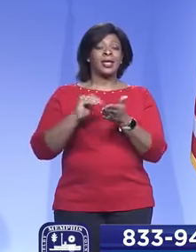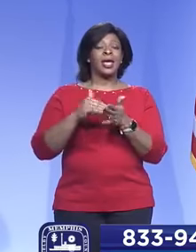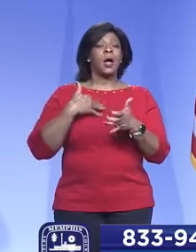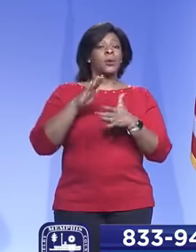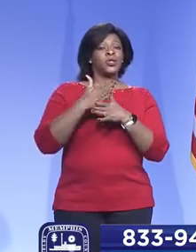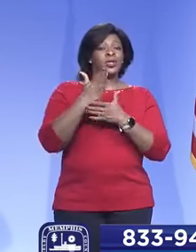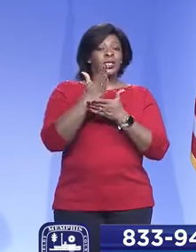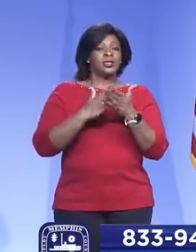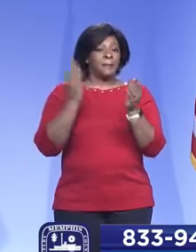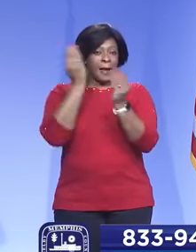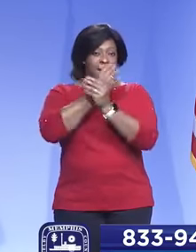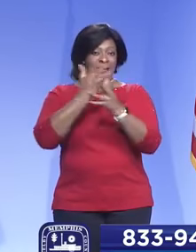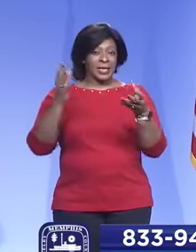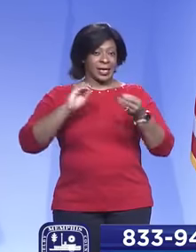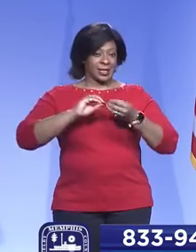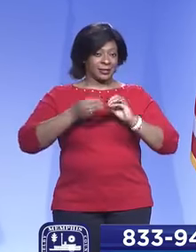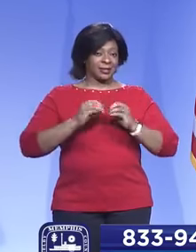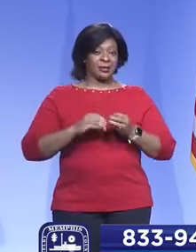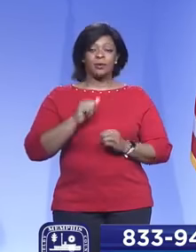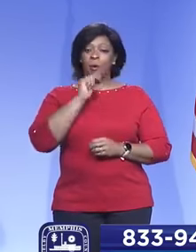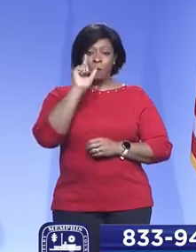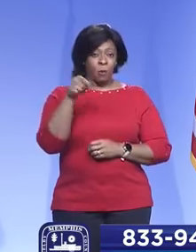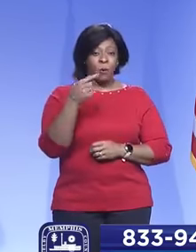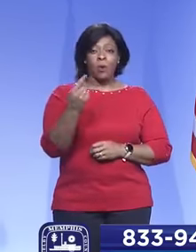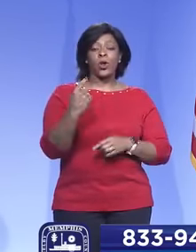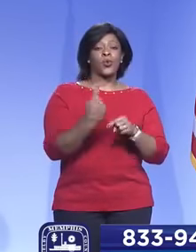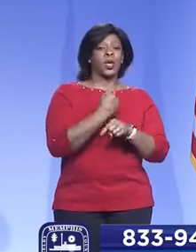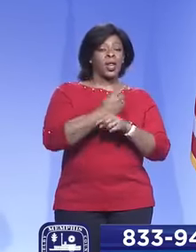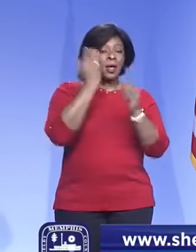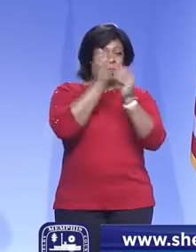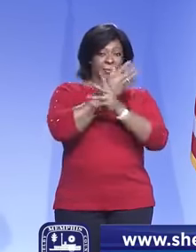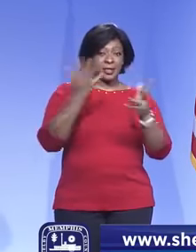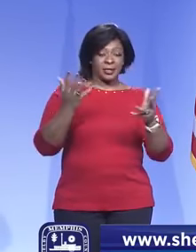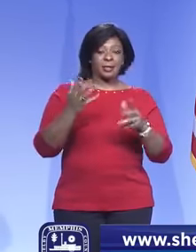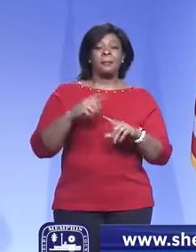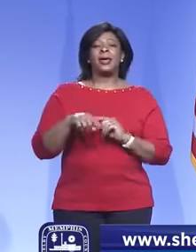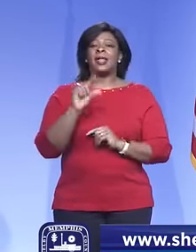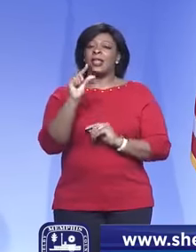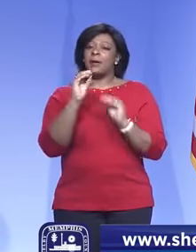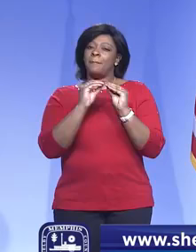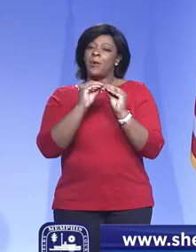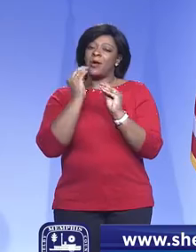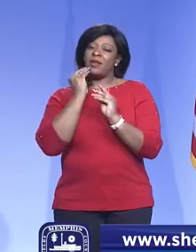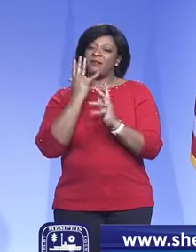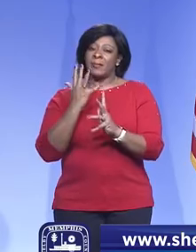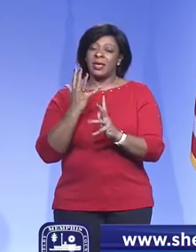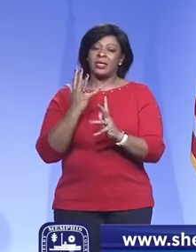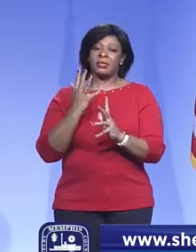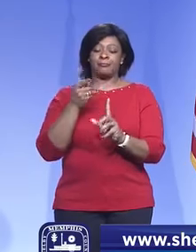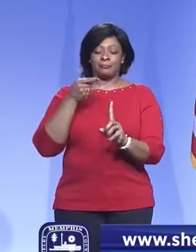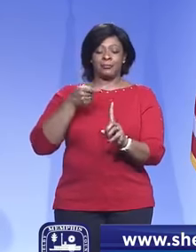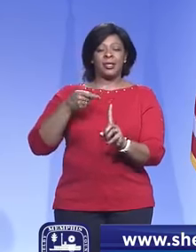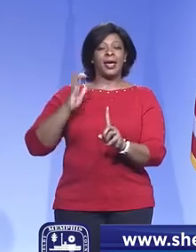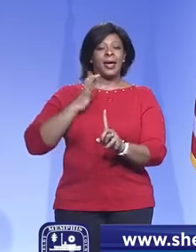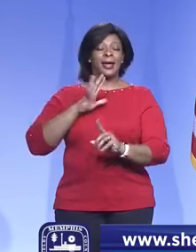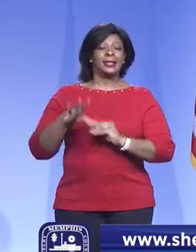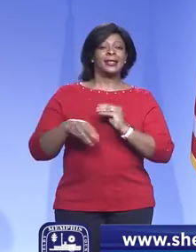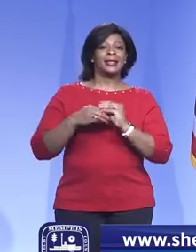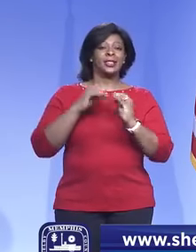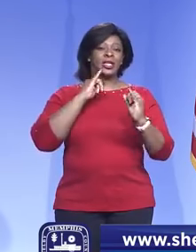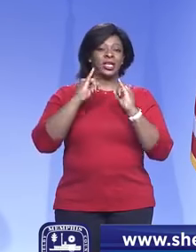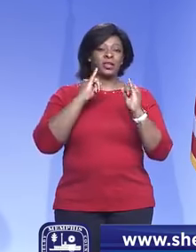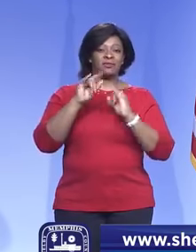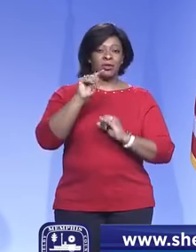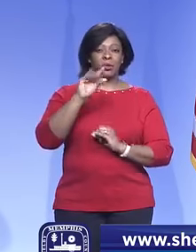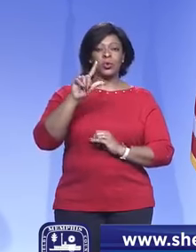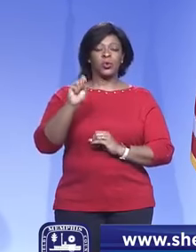share some updates, and not only our regular updates, but a little bit more information around our additional interview